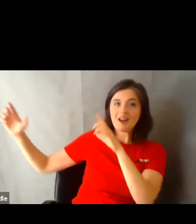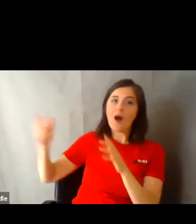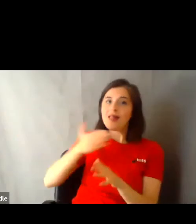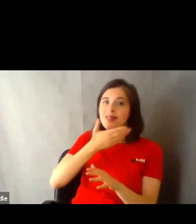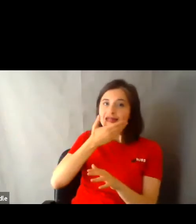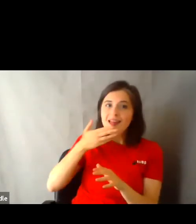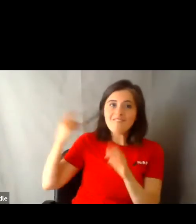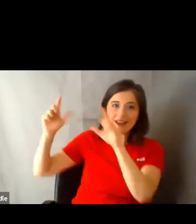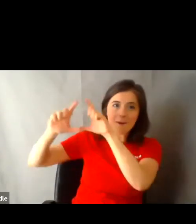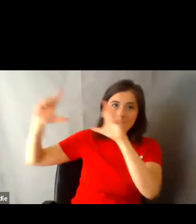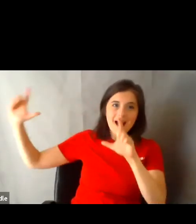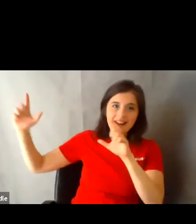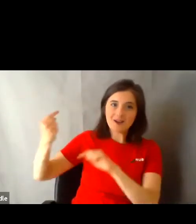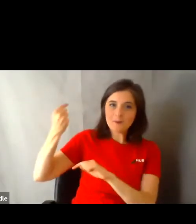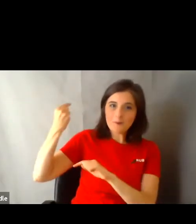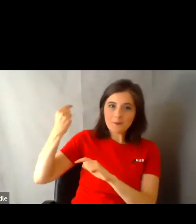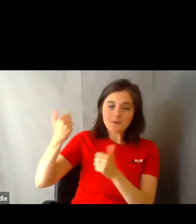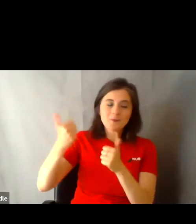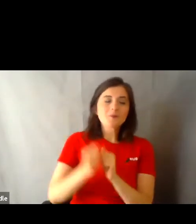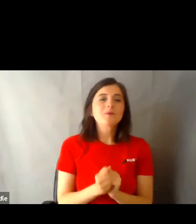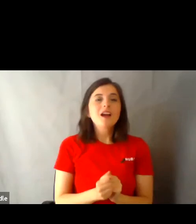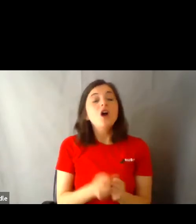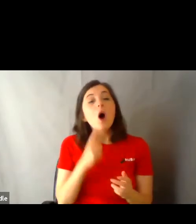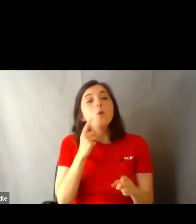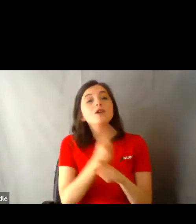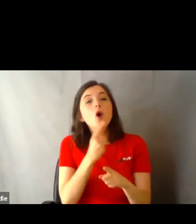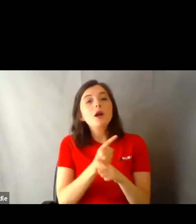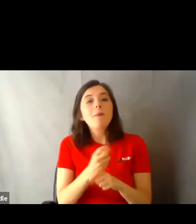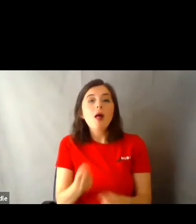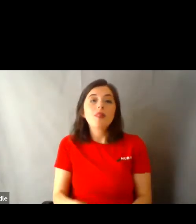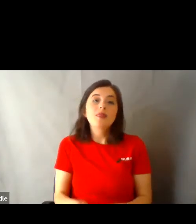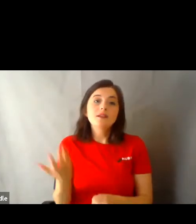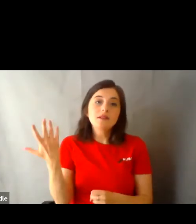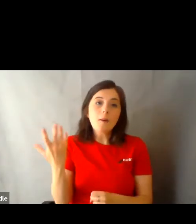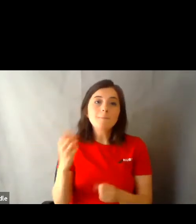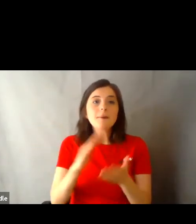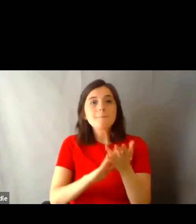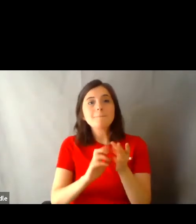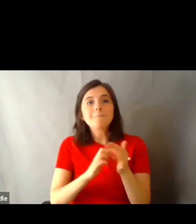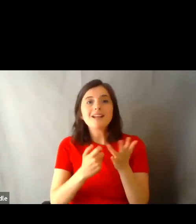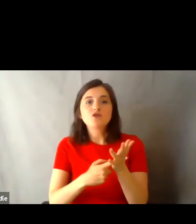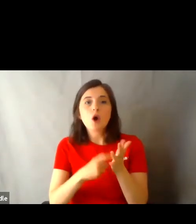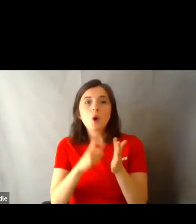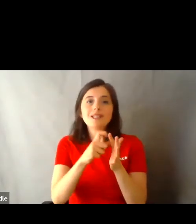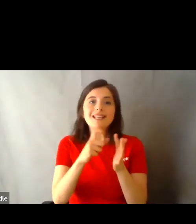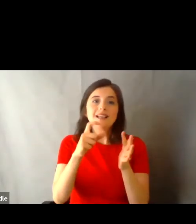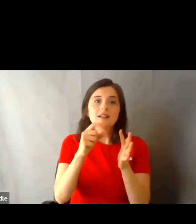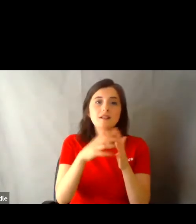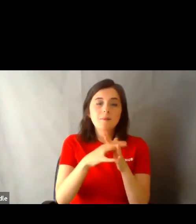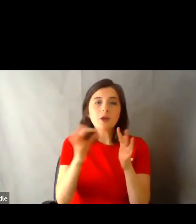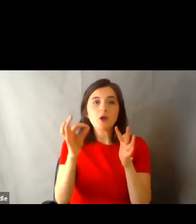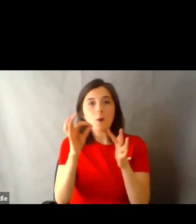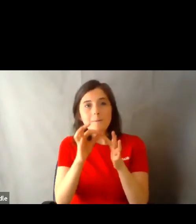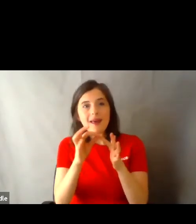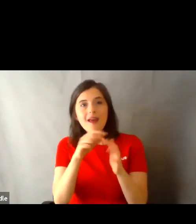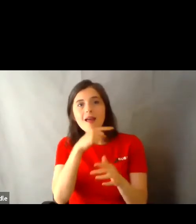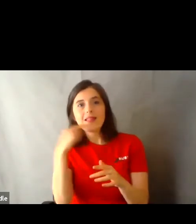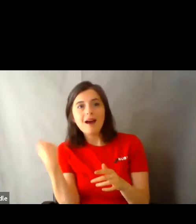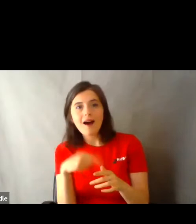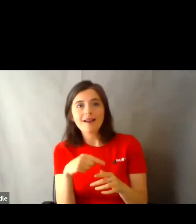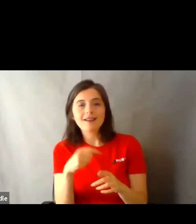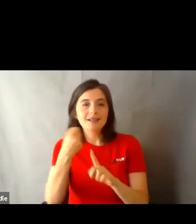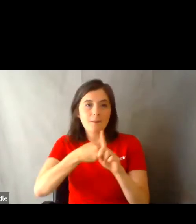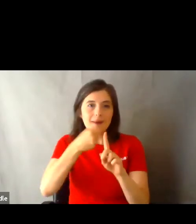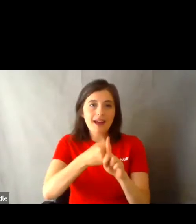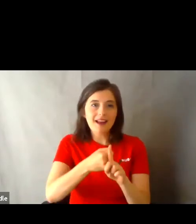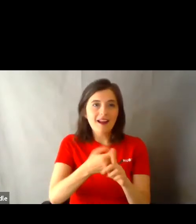banner. So I'm going to talk about the Dump Metro DWP Lies campaign, and I'm actually quite pleased I've gone on after Mark Harrison with his